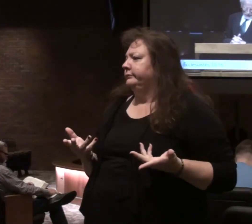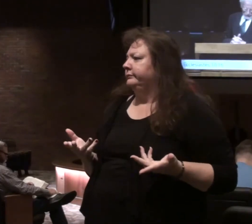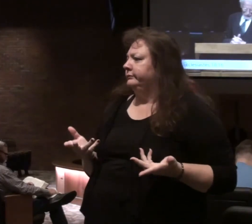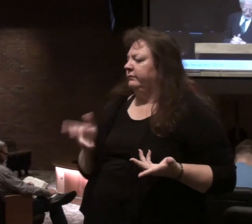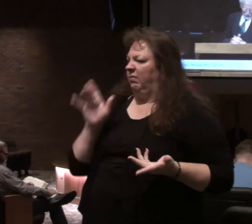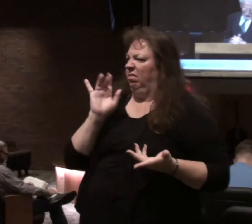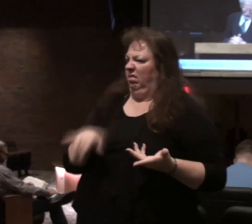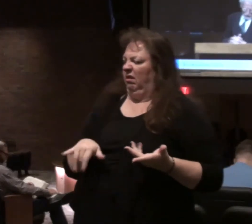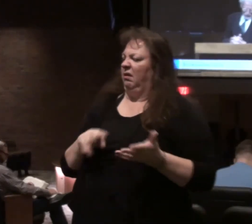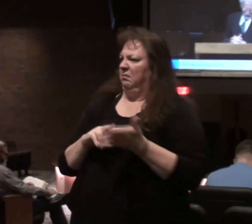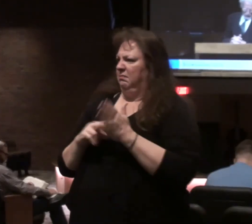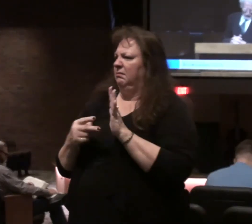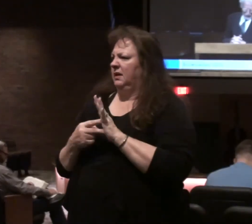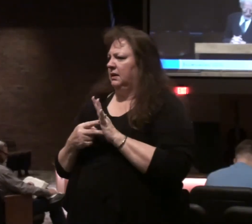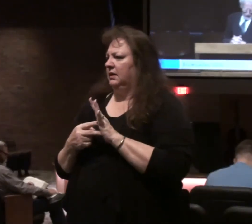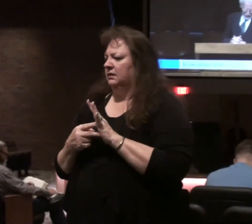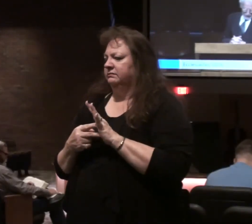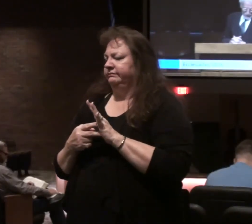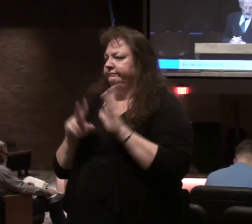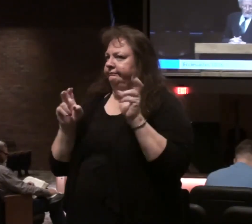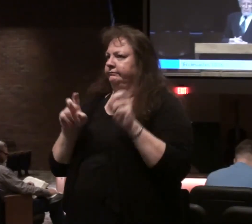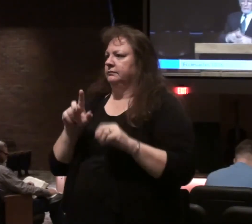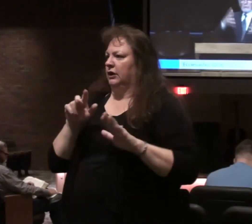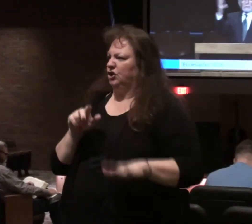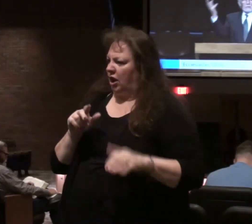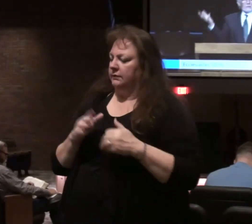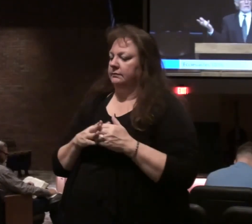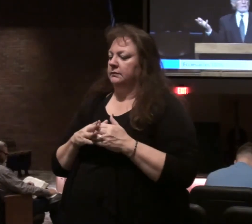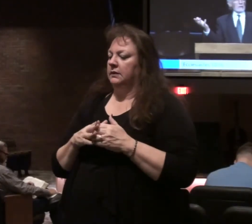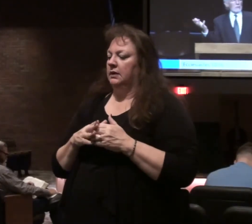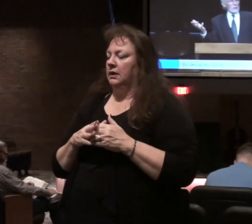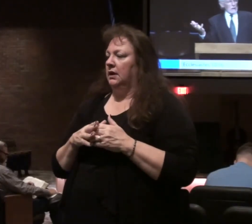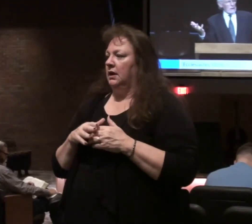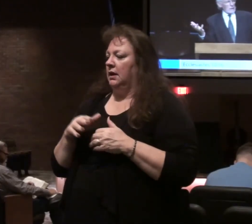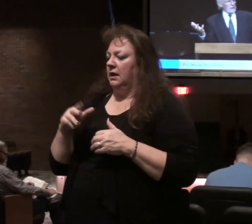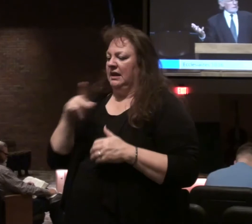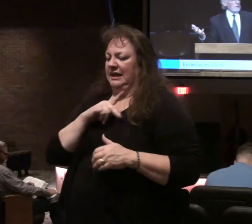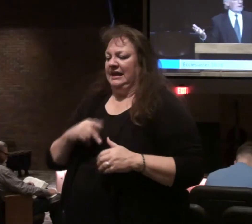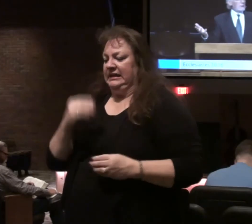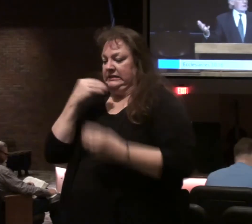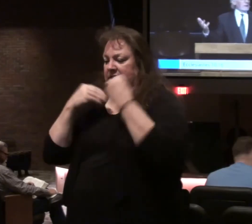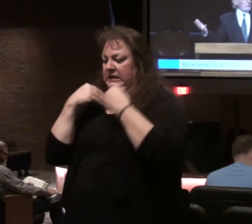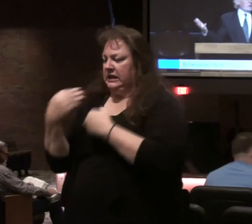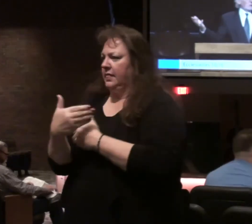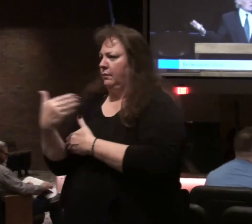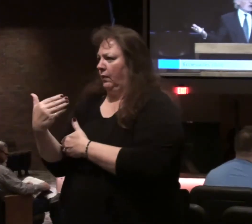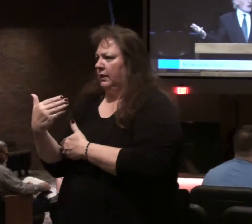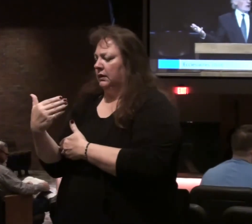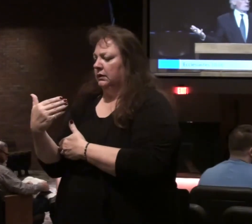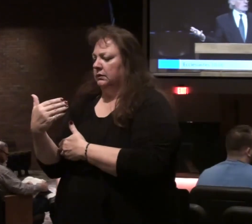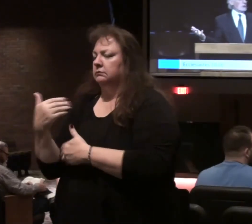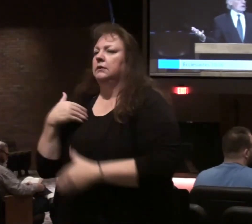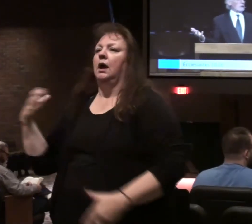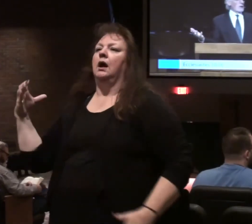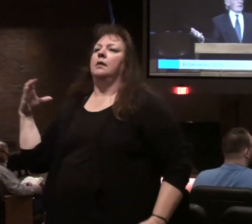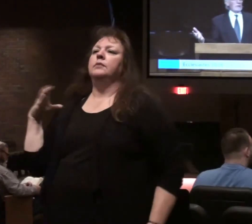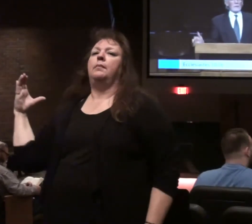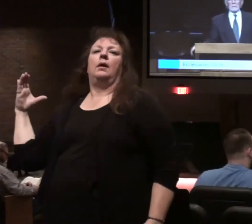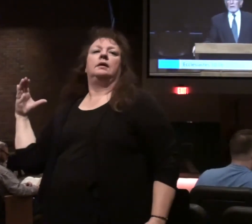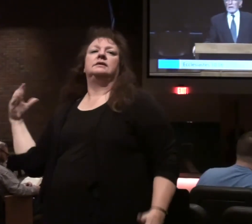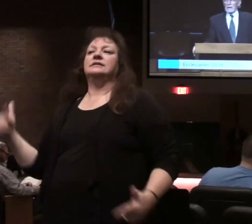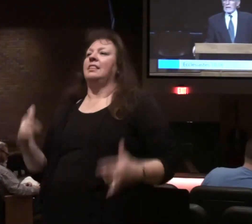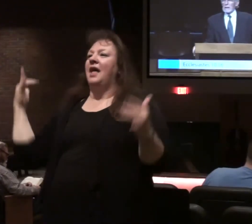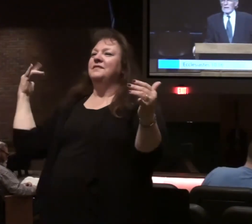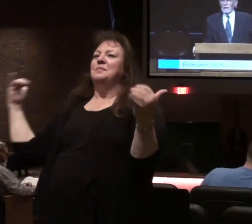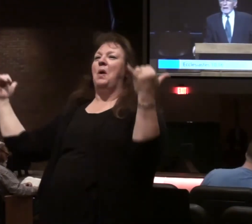So in that sense, he's a lad. And the princes feast in the morning. We're in charge. Life's a